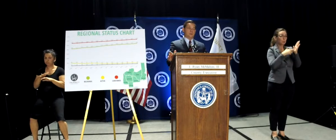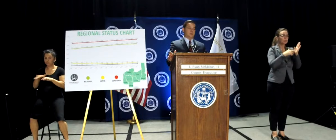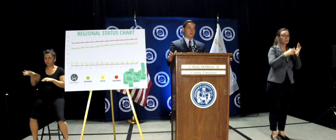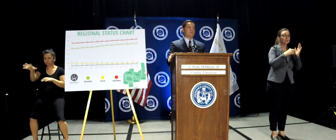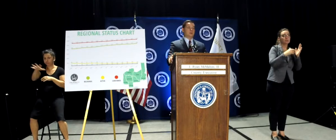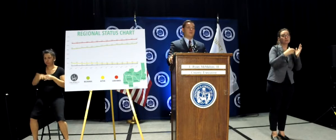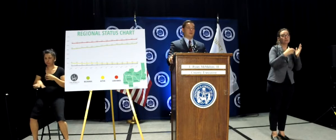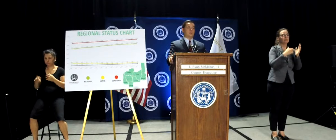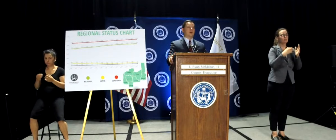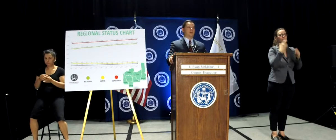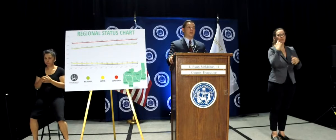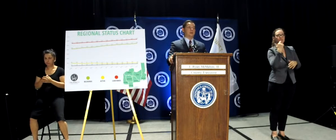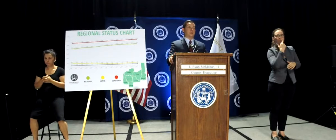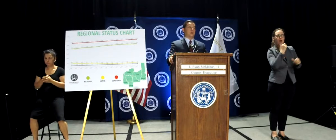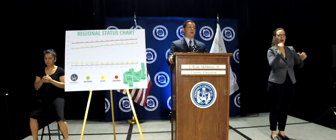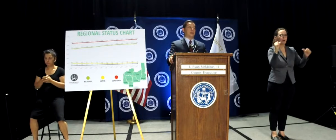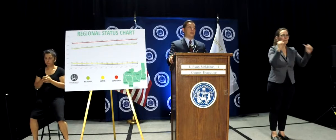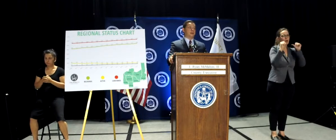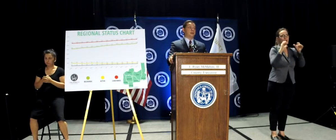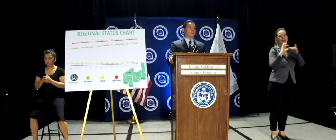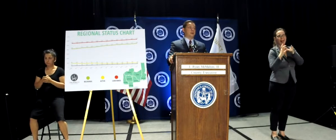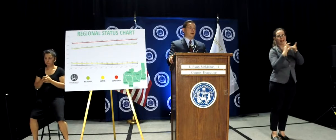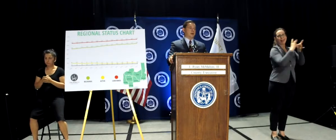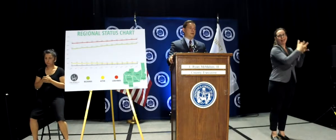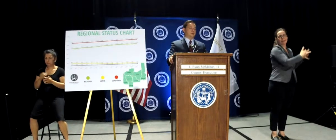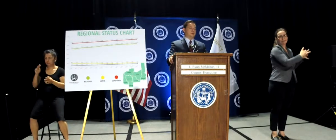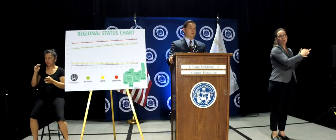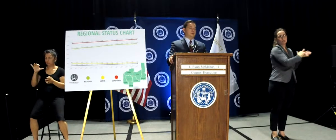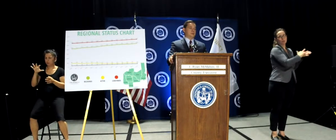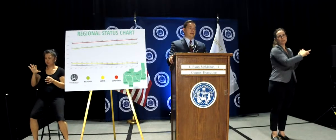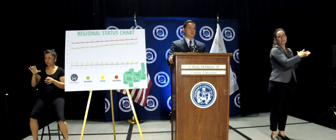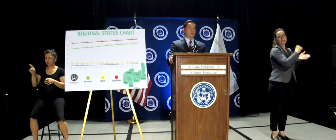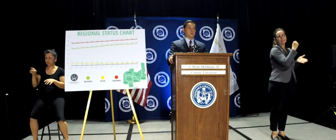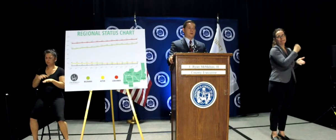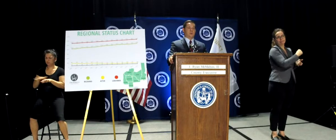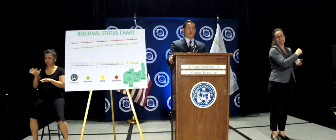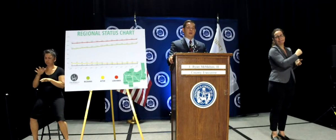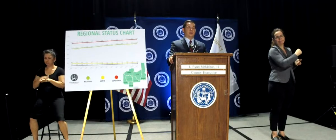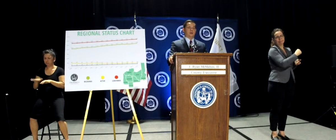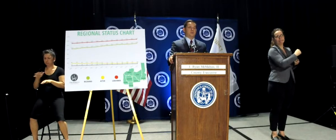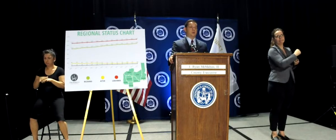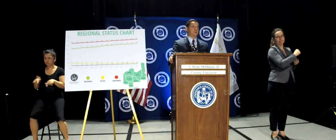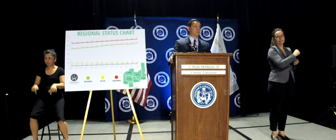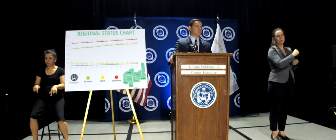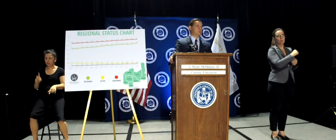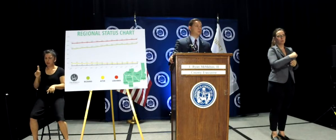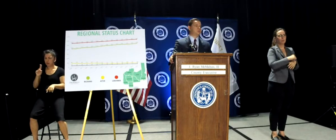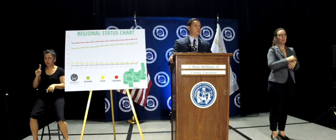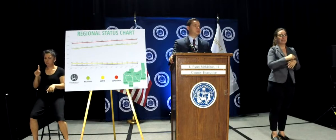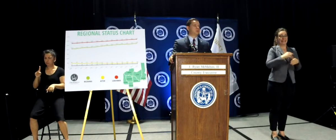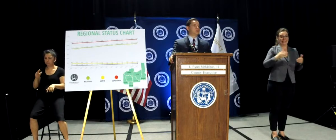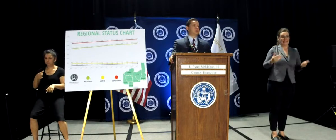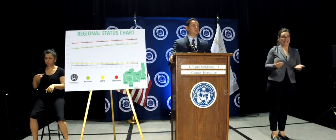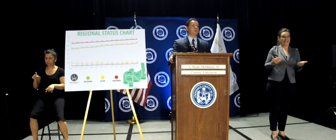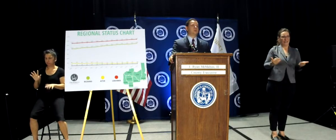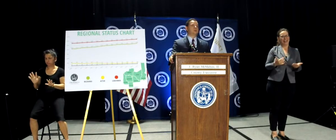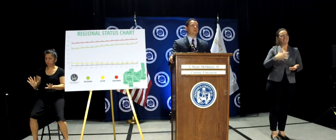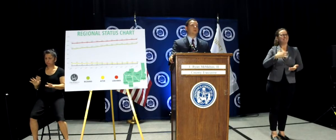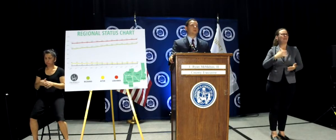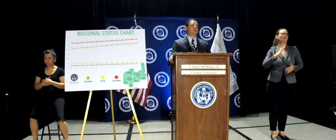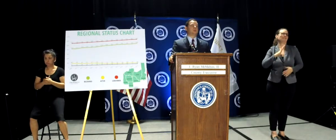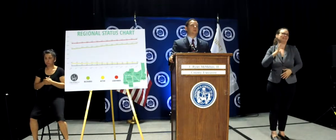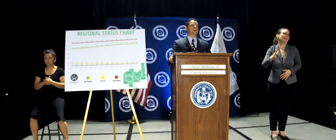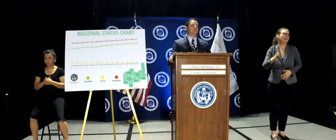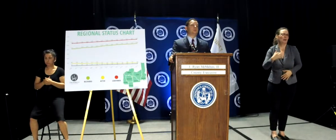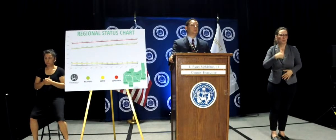people. Tough thing to regulate there. I get it. Not so much here. We got it under control. Back to testing,